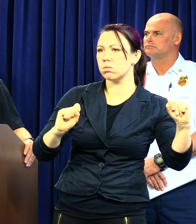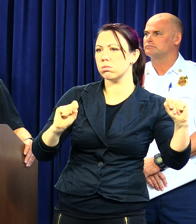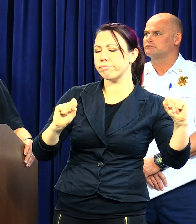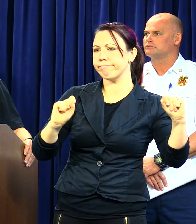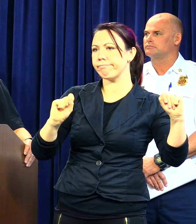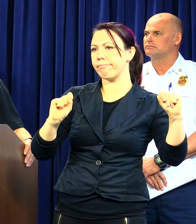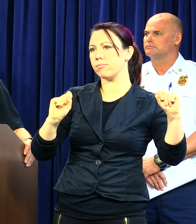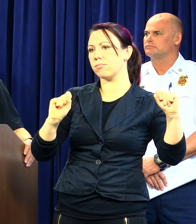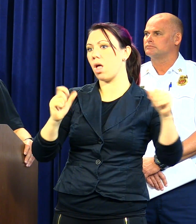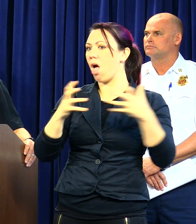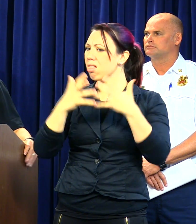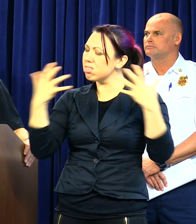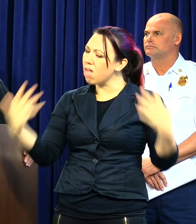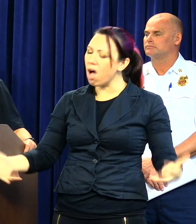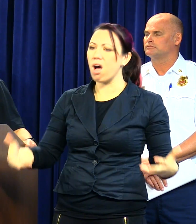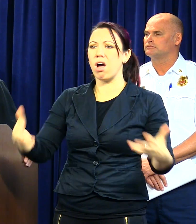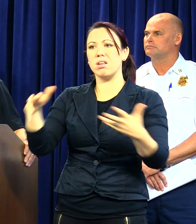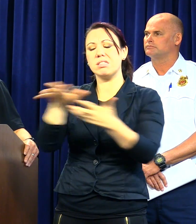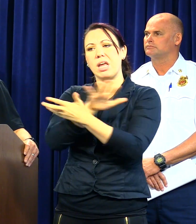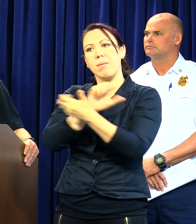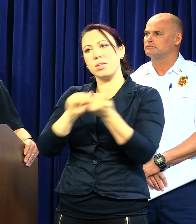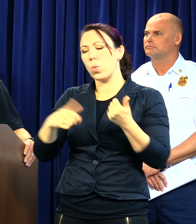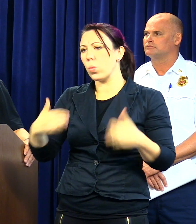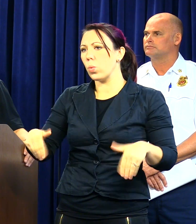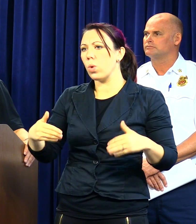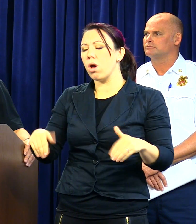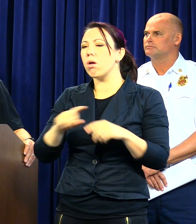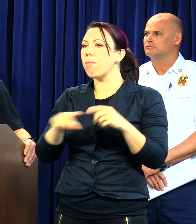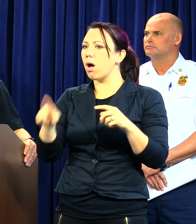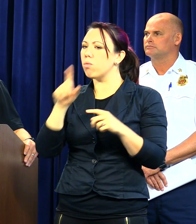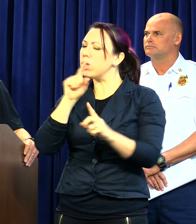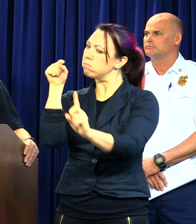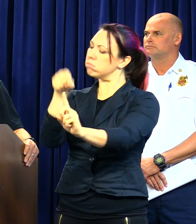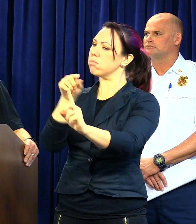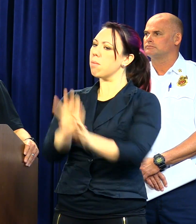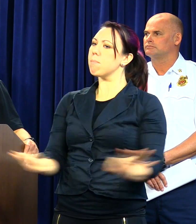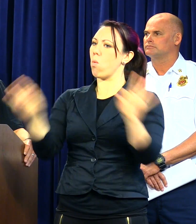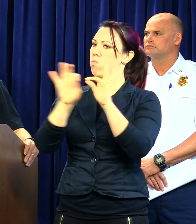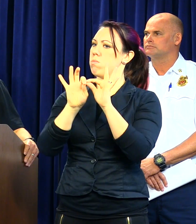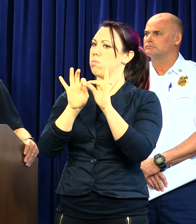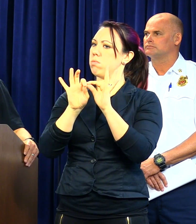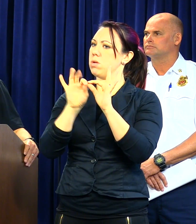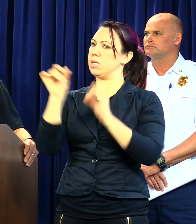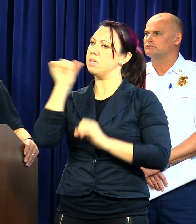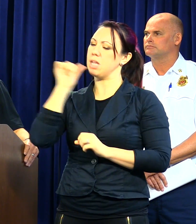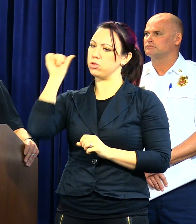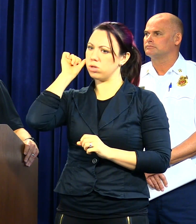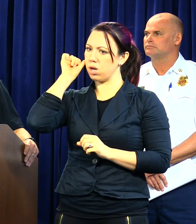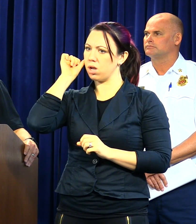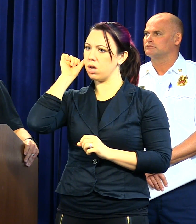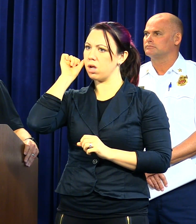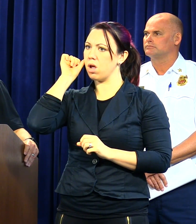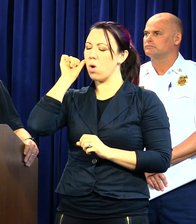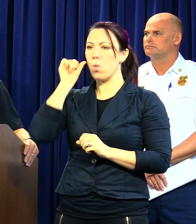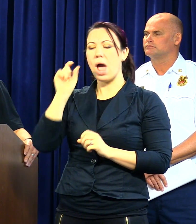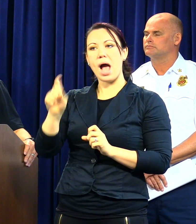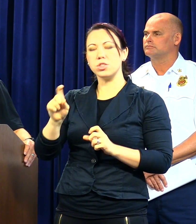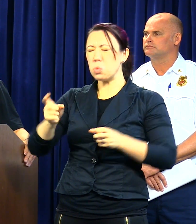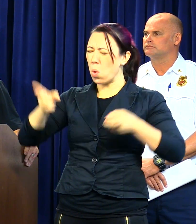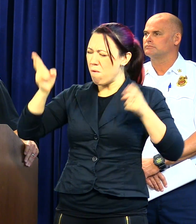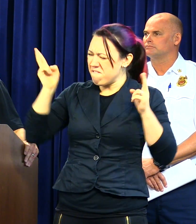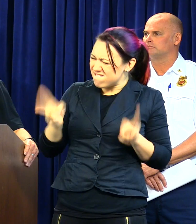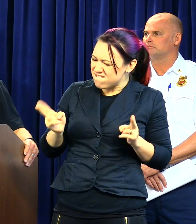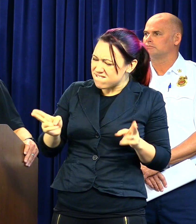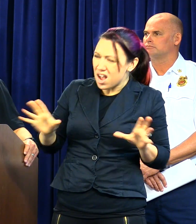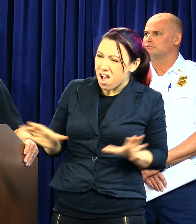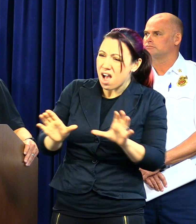A lot of damage, but again, most important is that yesterday we had to act so fast, and we